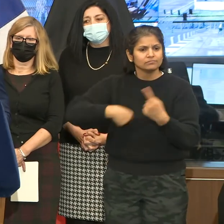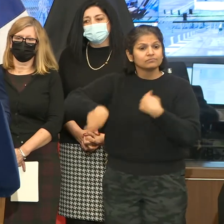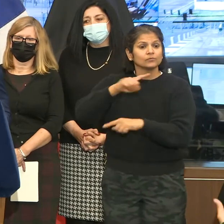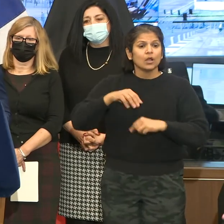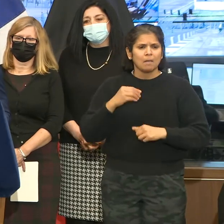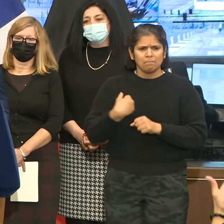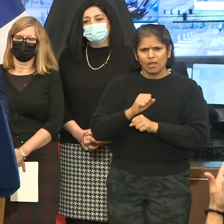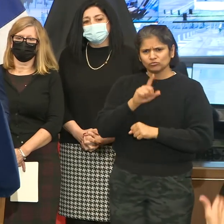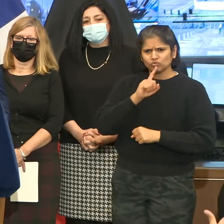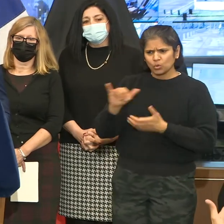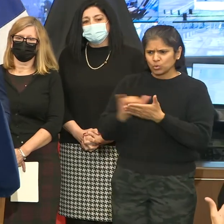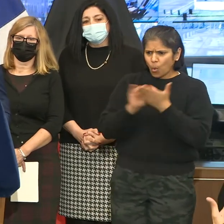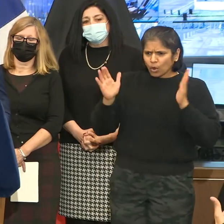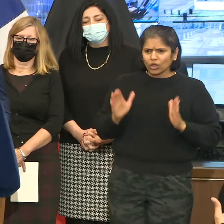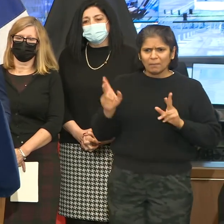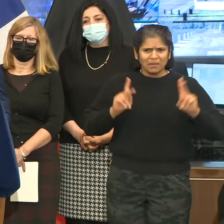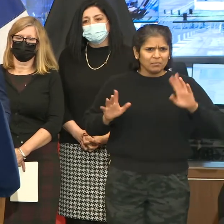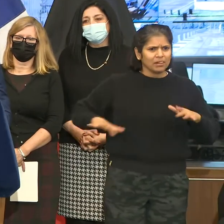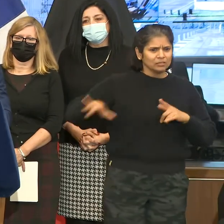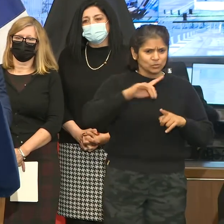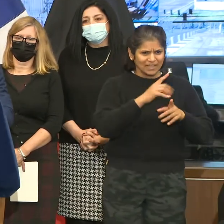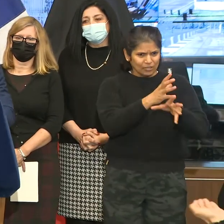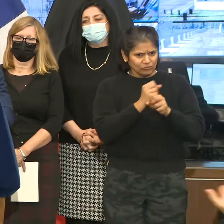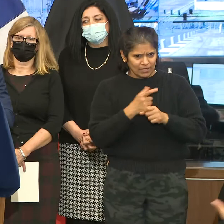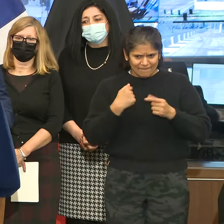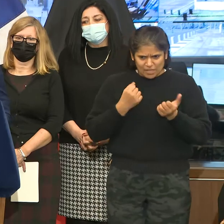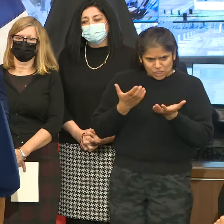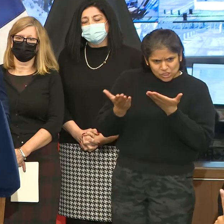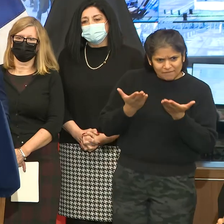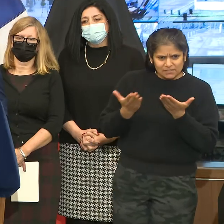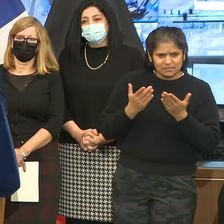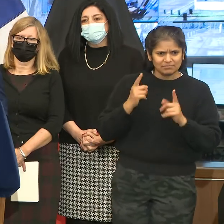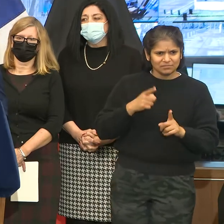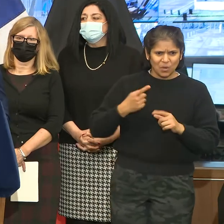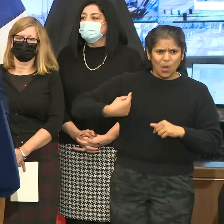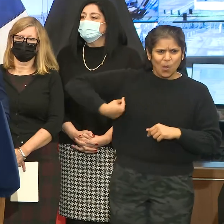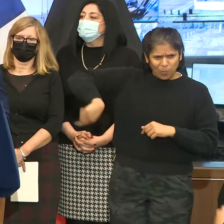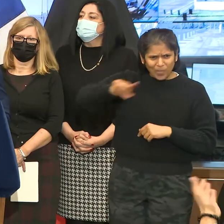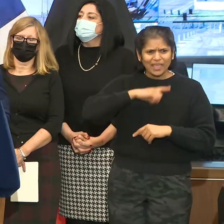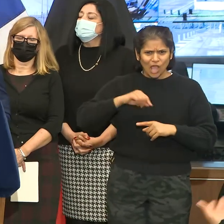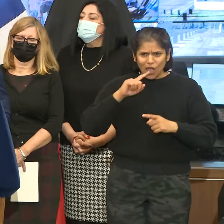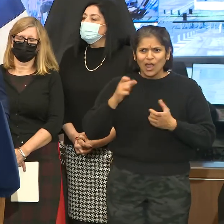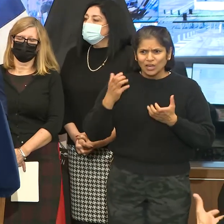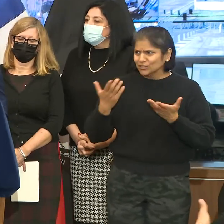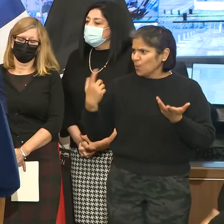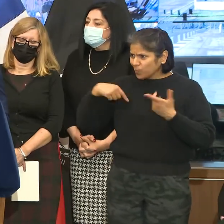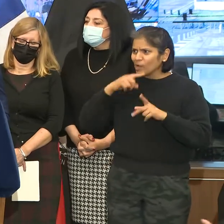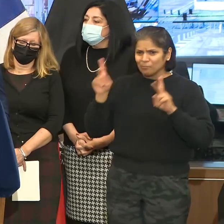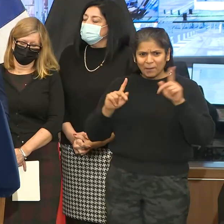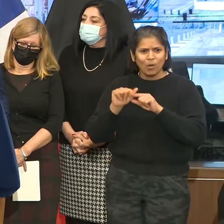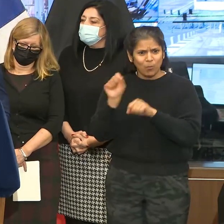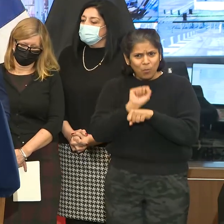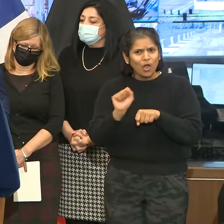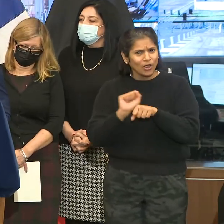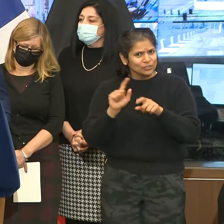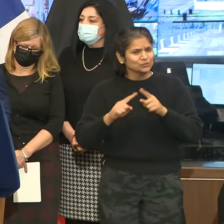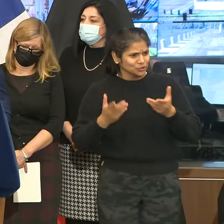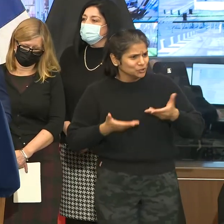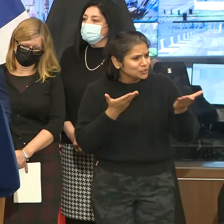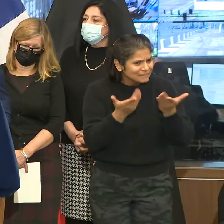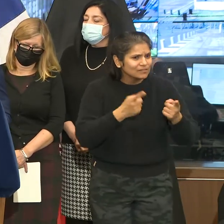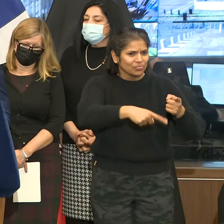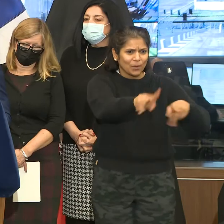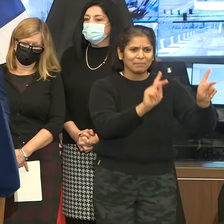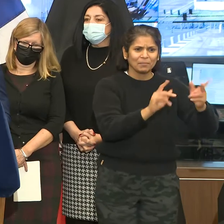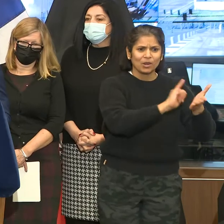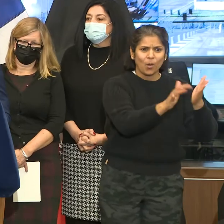the services that they deserve. And today we keep the momentum going with two important announcements,